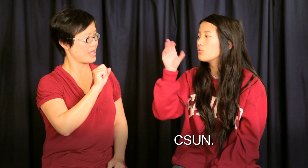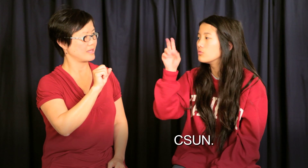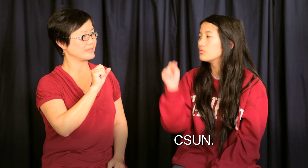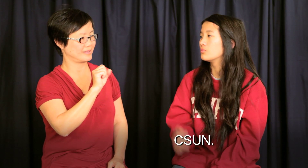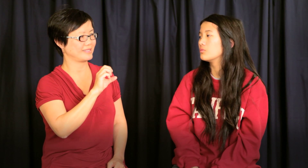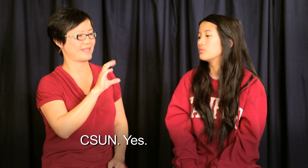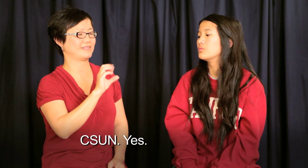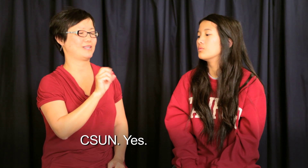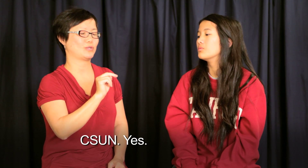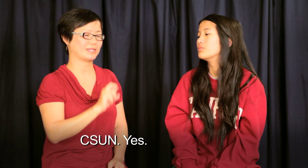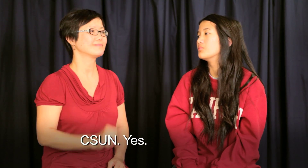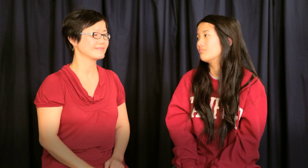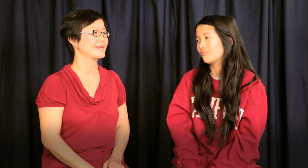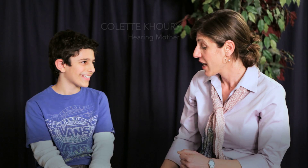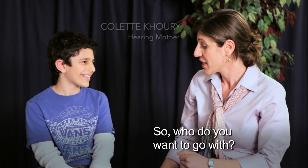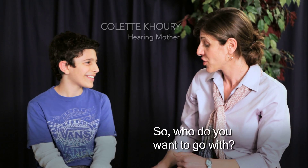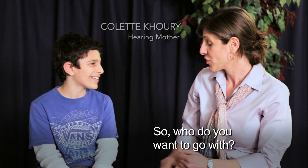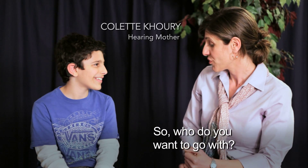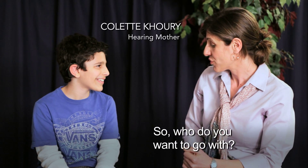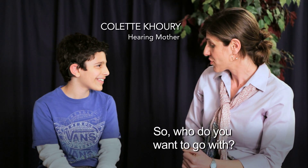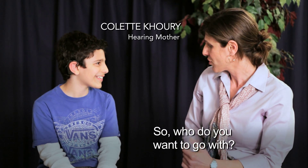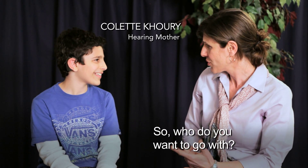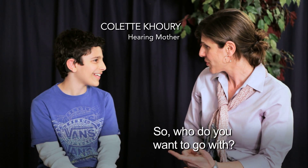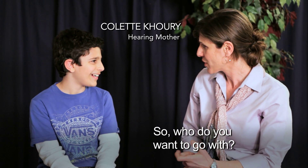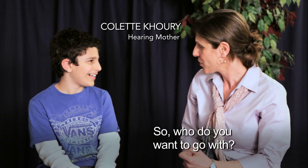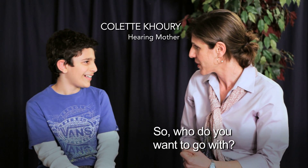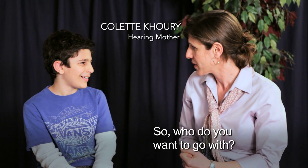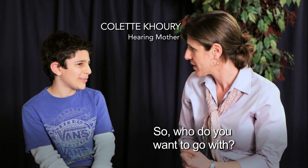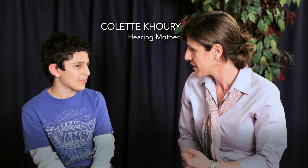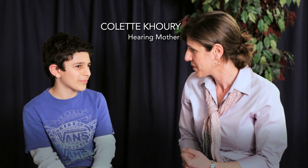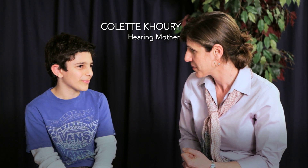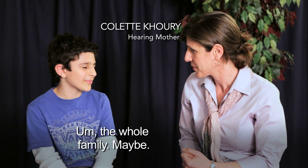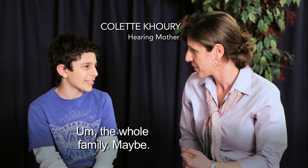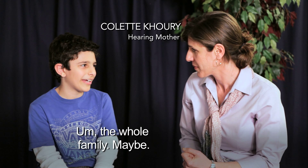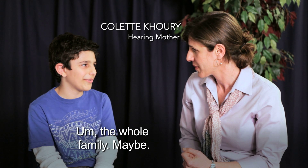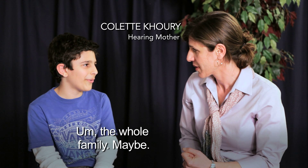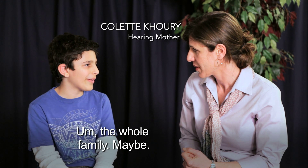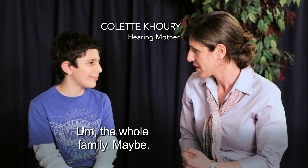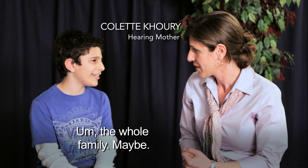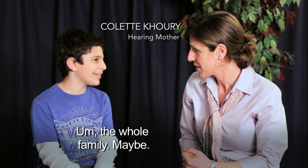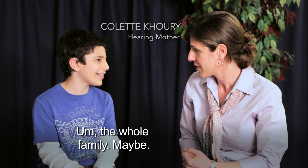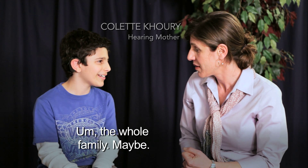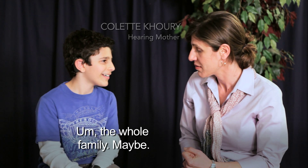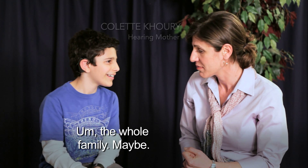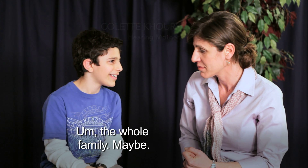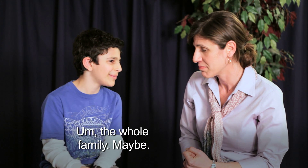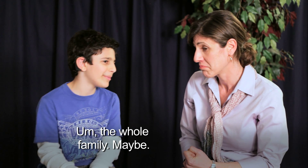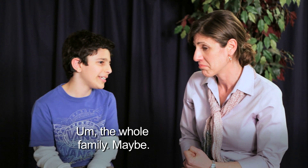CSUN. No, CSUN, yes. So, so who do you want to go with? Hmm, the whole family. Oh. And maybe,